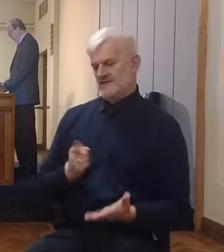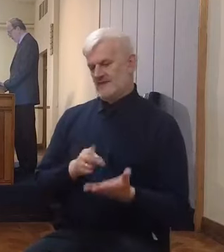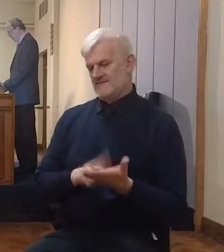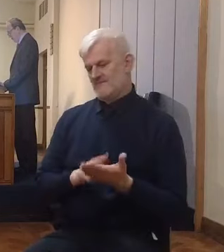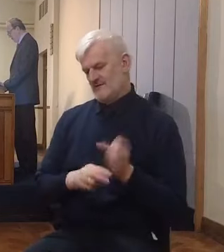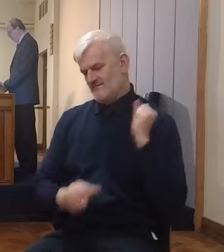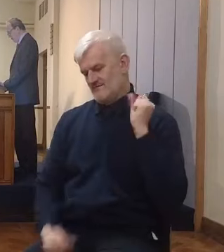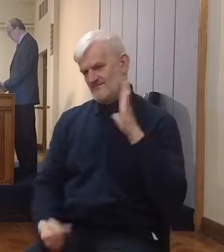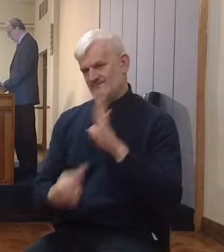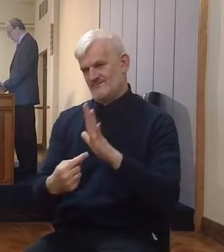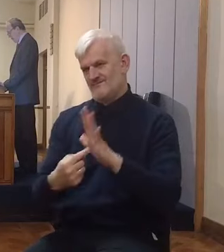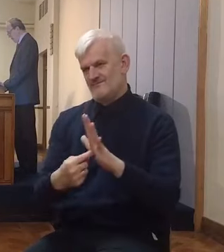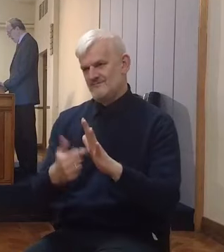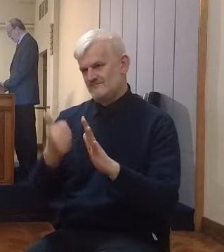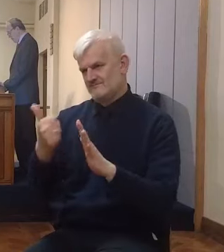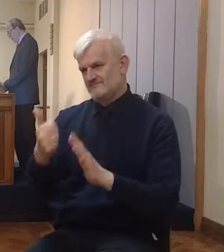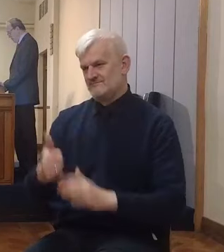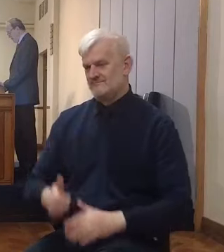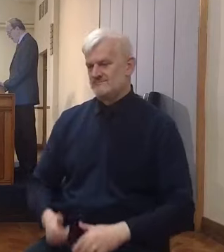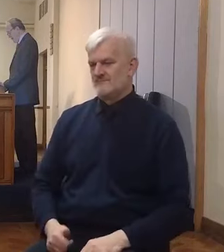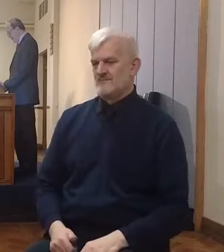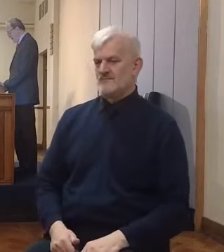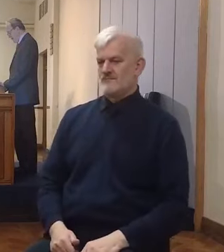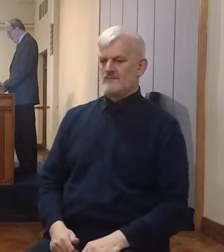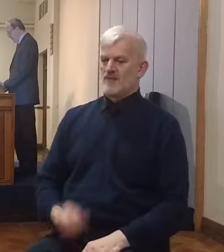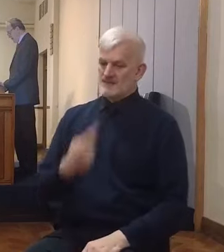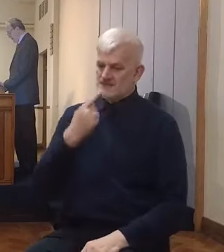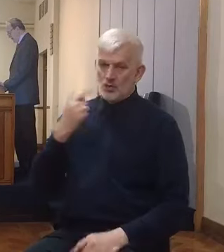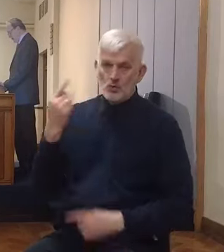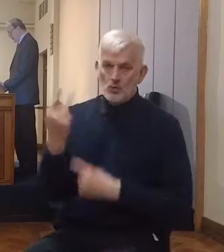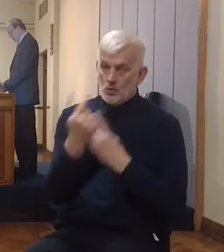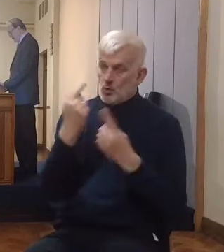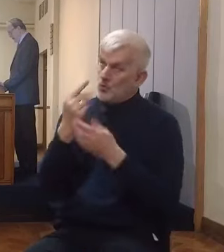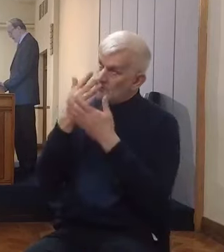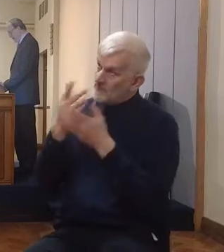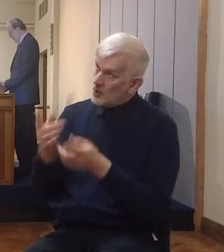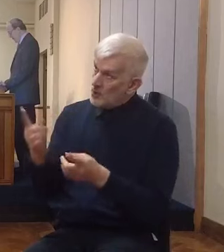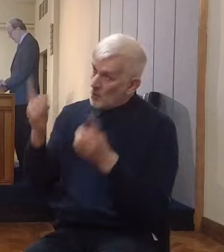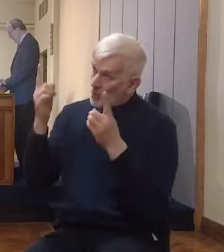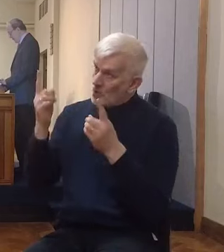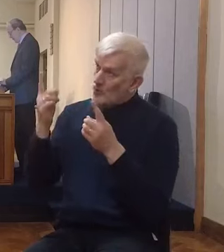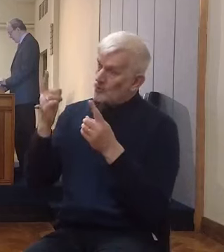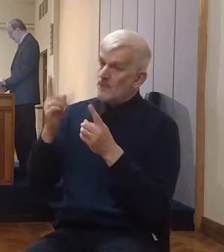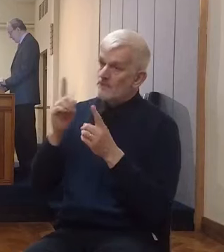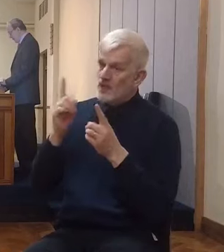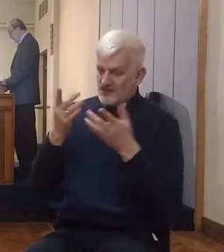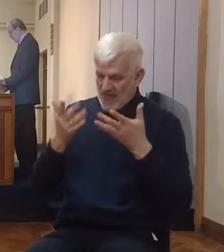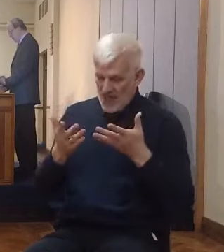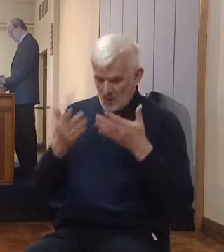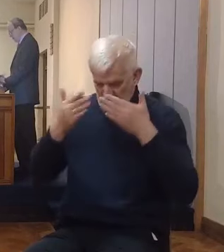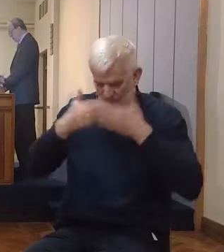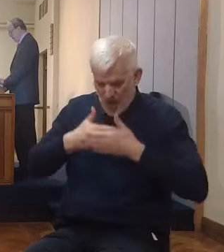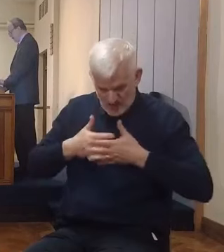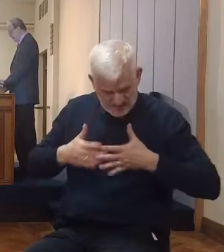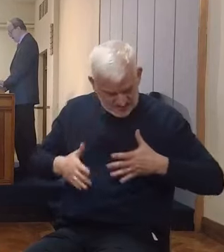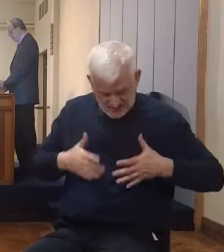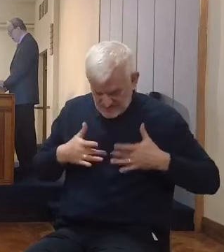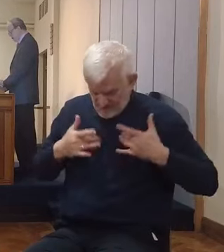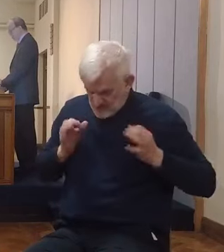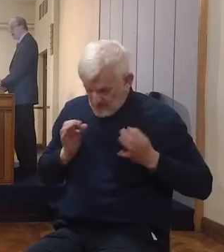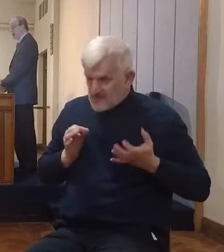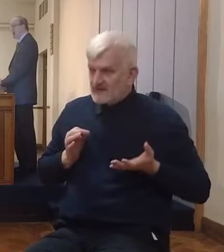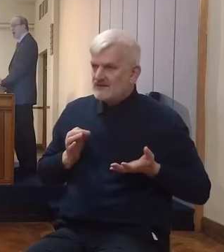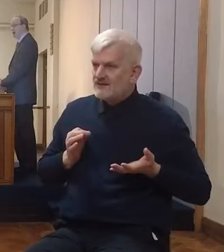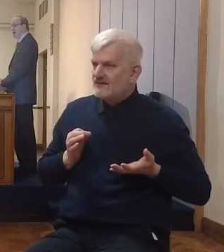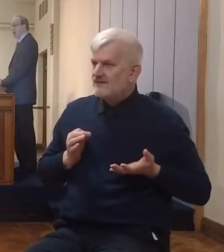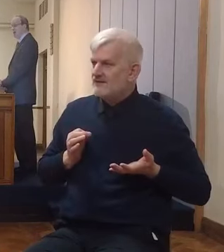you that feareth the Lord, and you obey him, and yet just now there's darkness? Well, you can imagine what